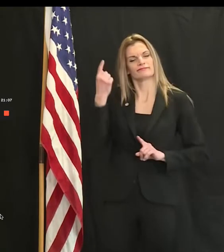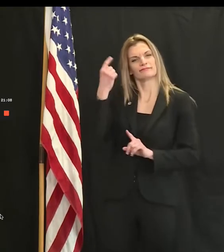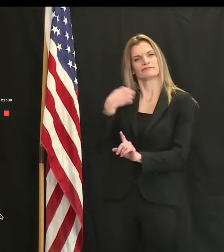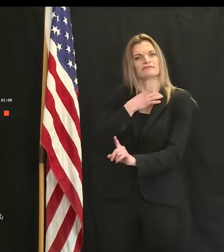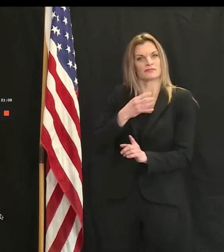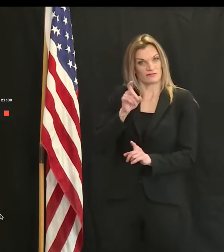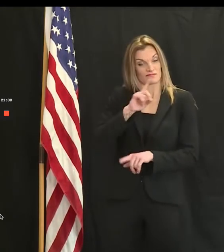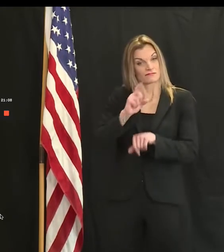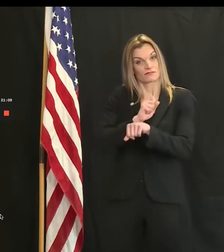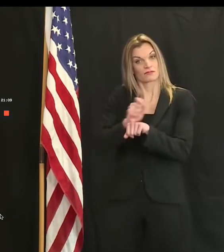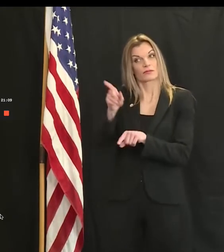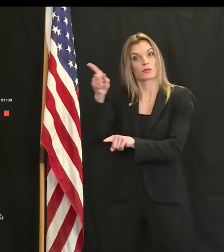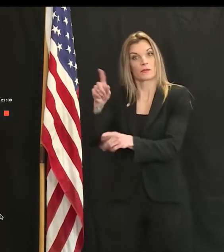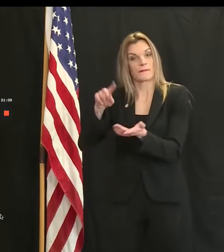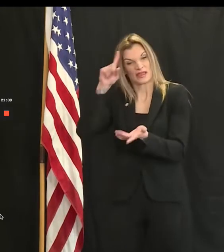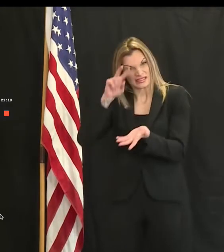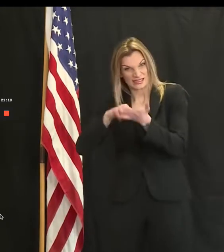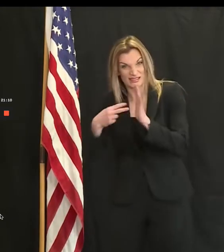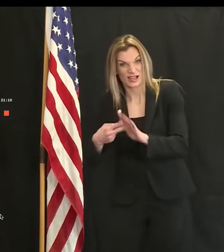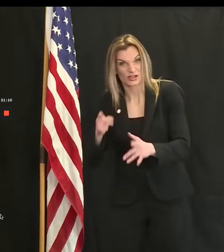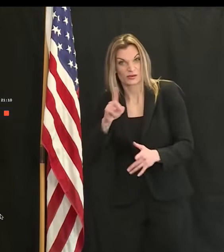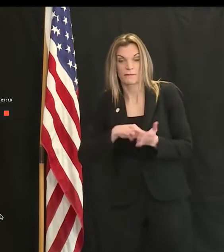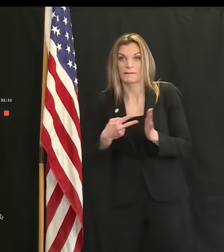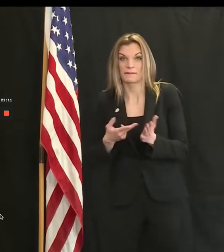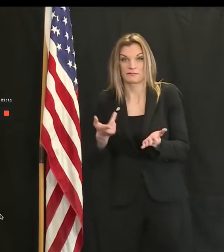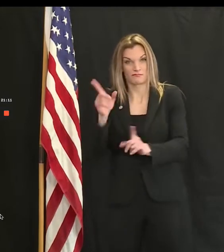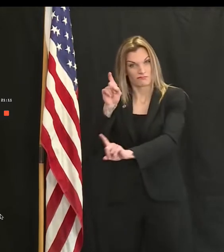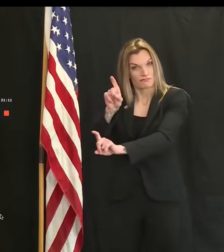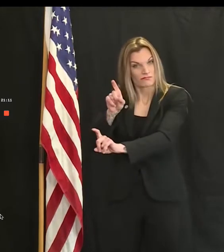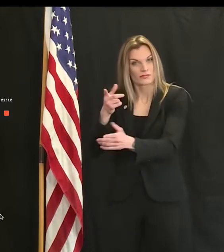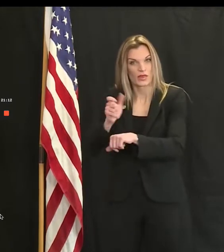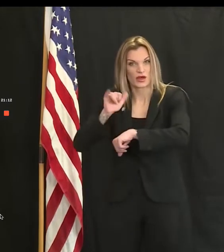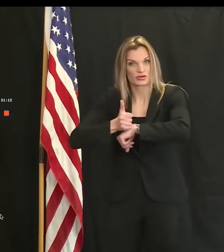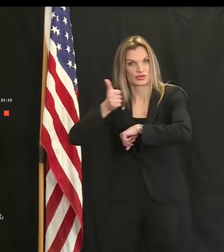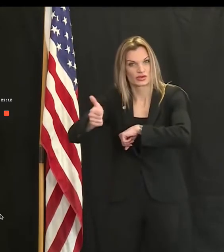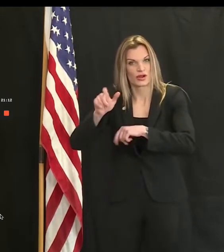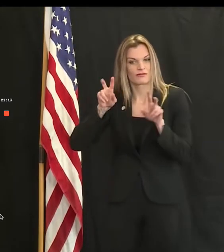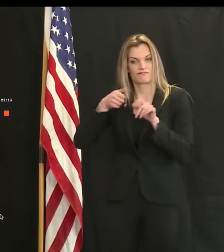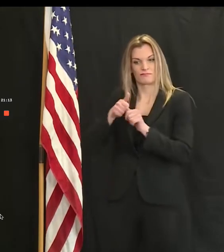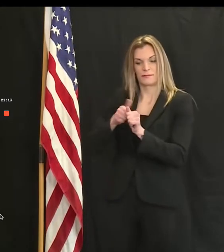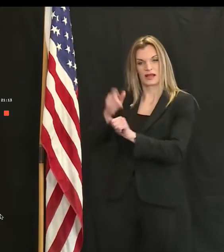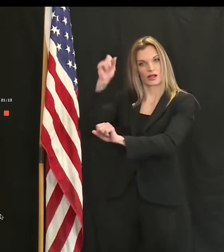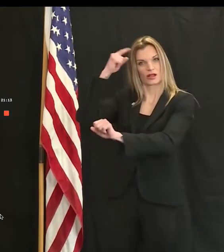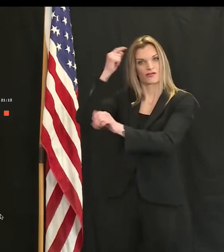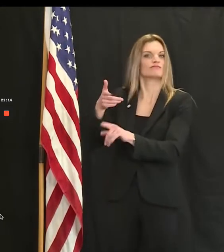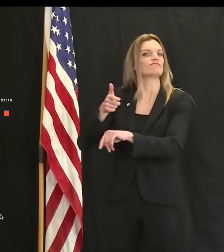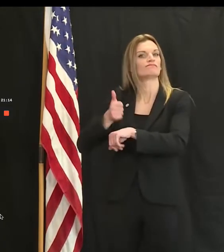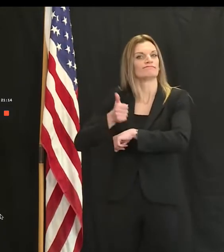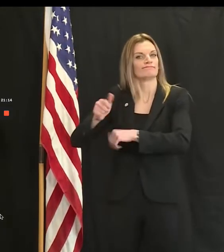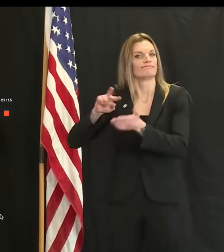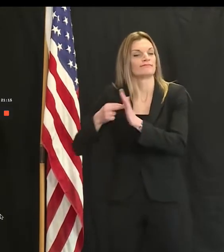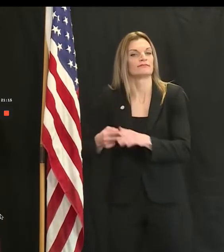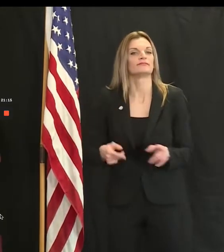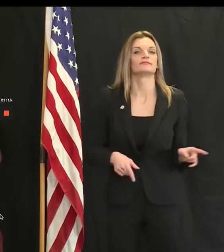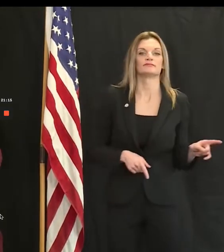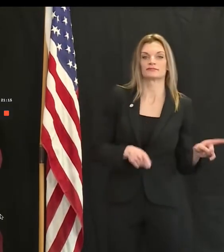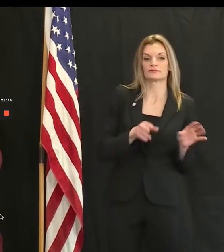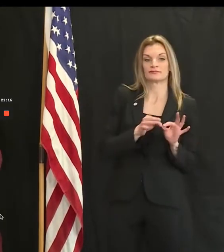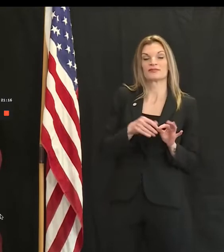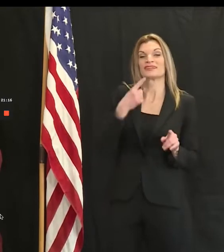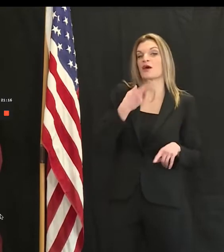neglect charge. What I can say, I mean, obviously you've already heard us state the law and prosecutor where they stated the law. We